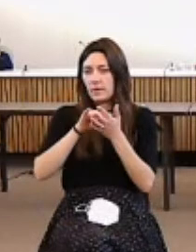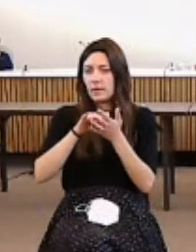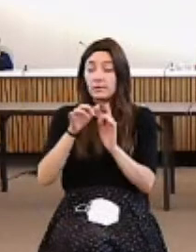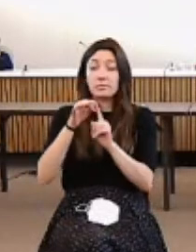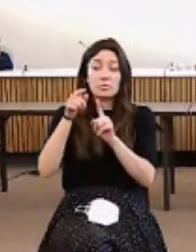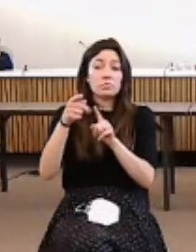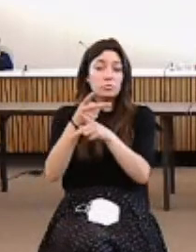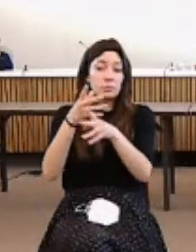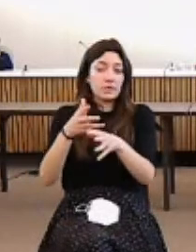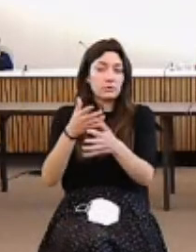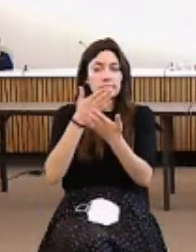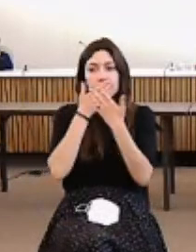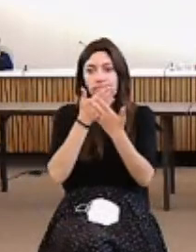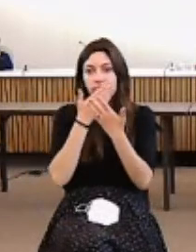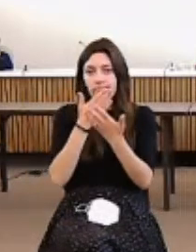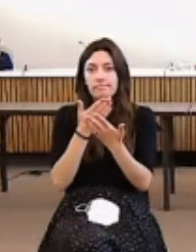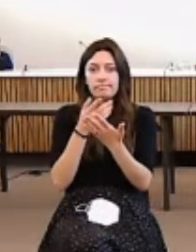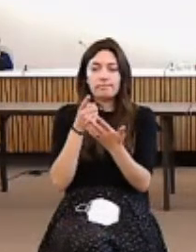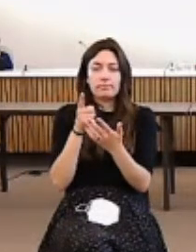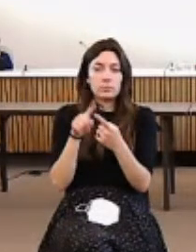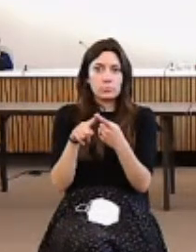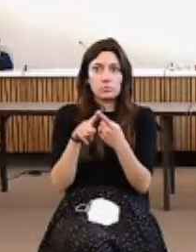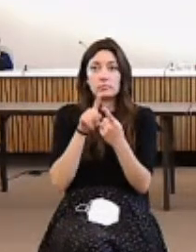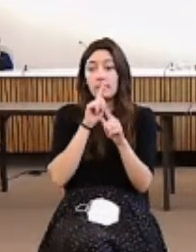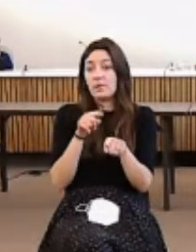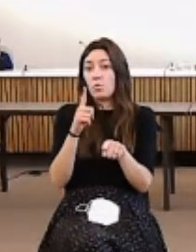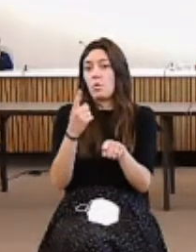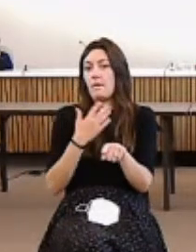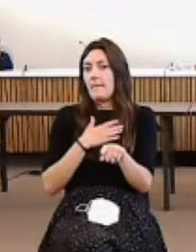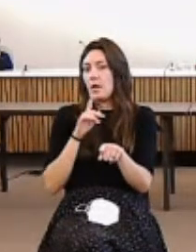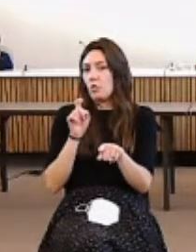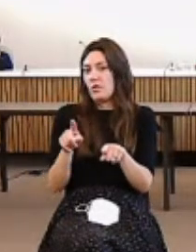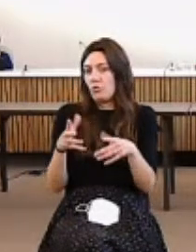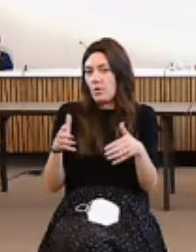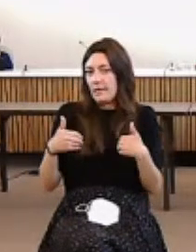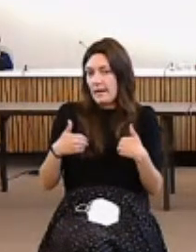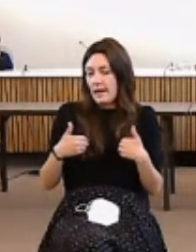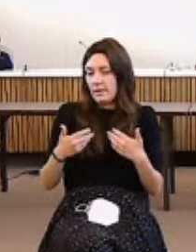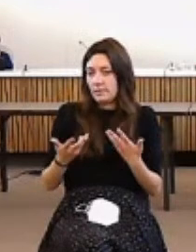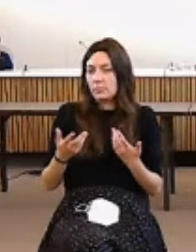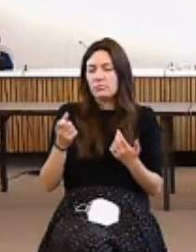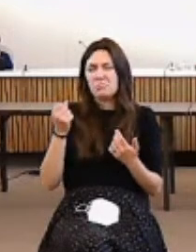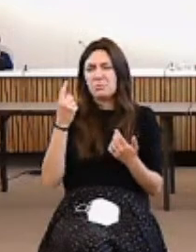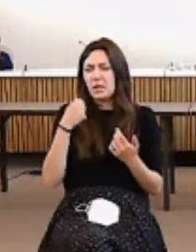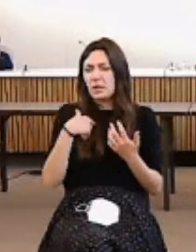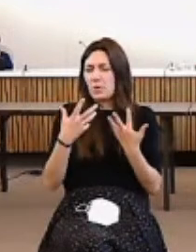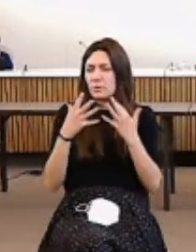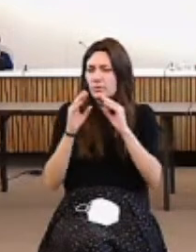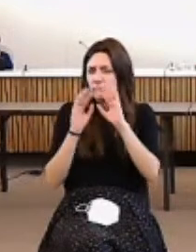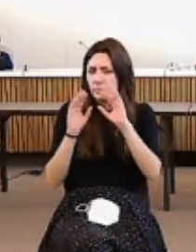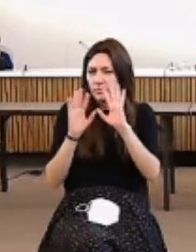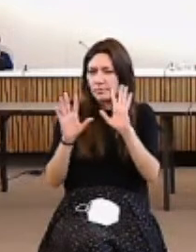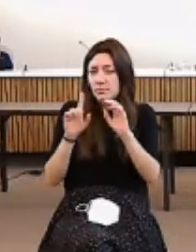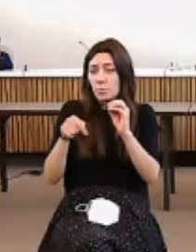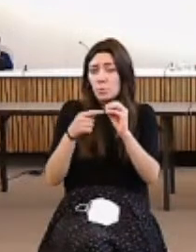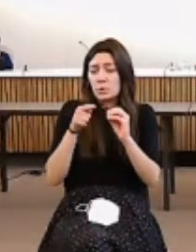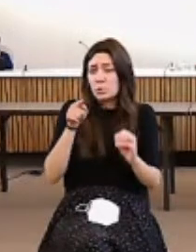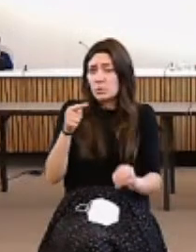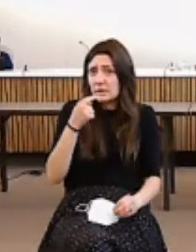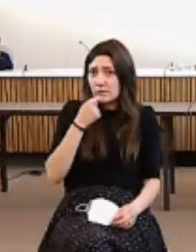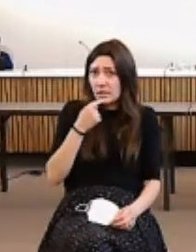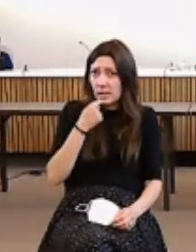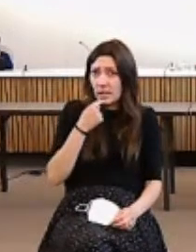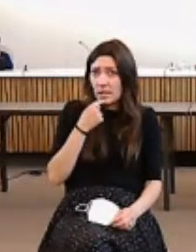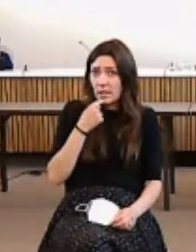Supervisor. You actually answered one of my questions I had. Just to clarify though, if you don't mind, when you're saying to